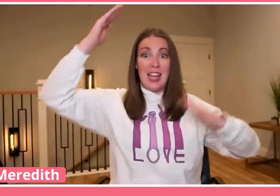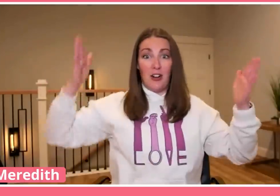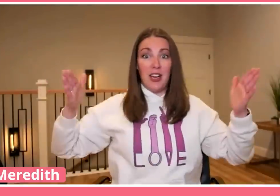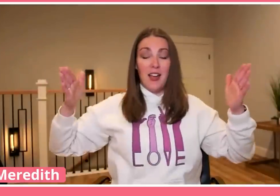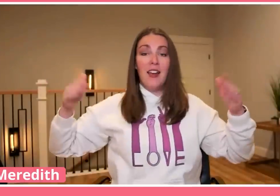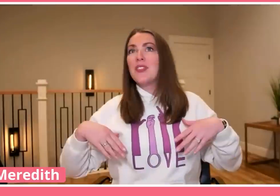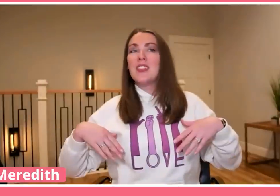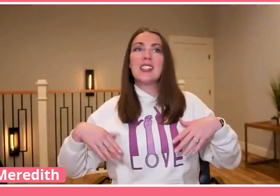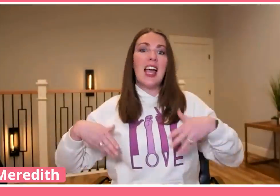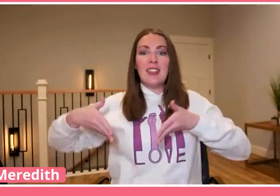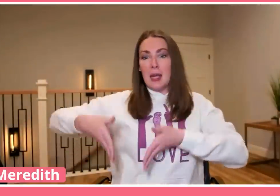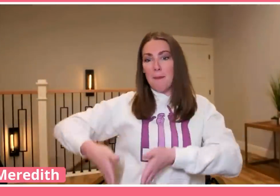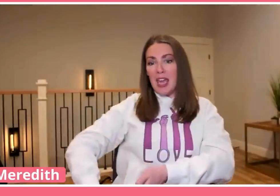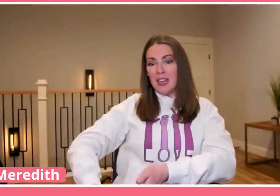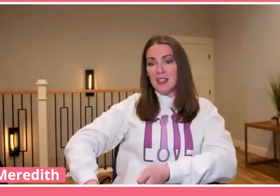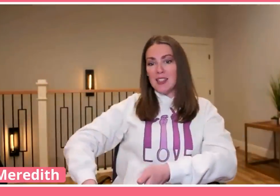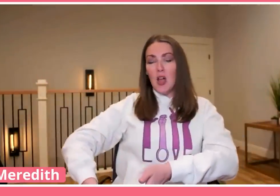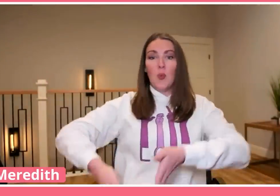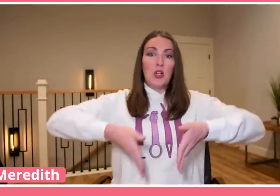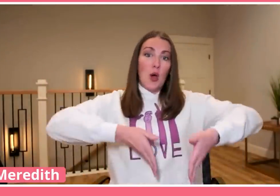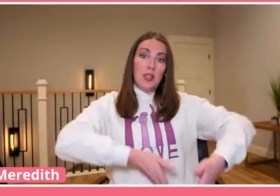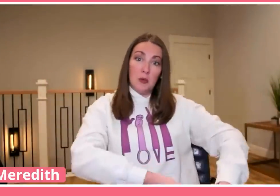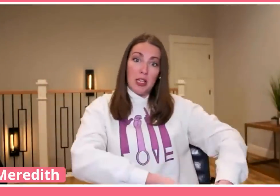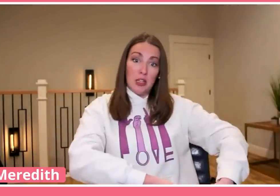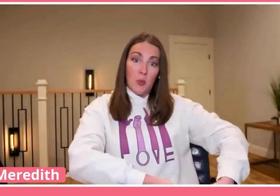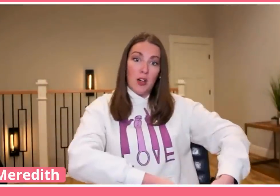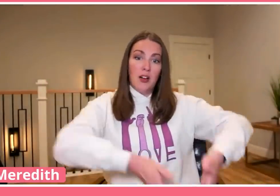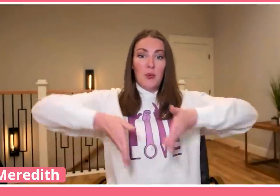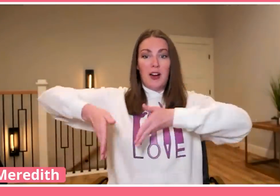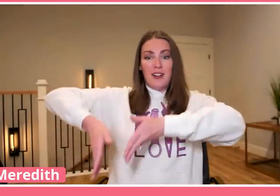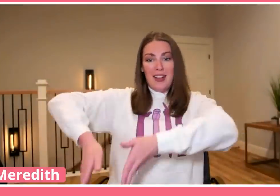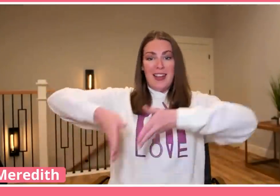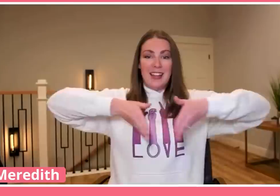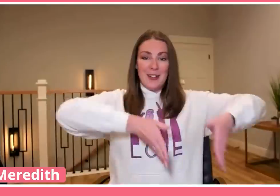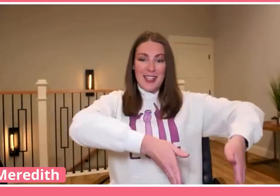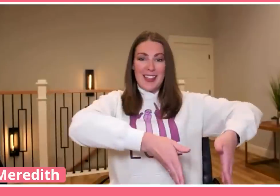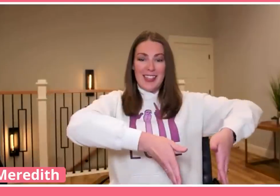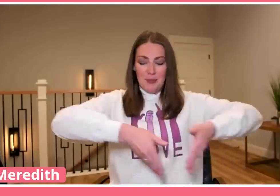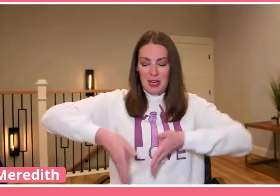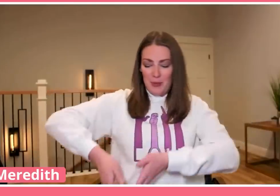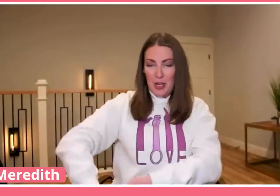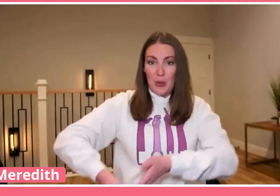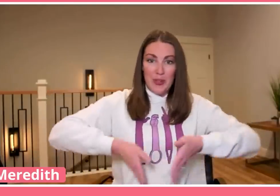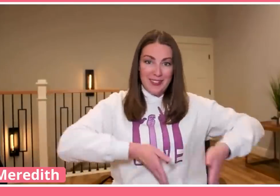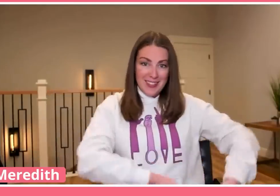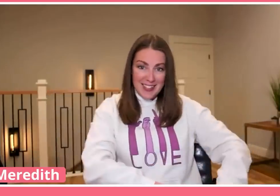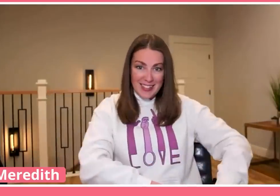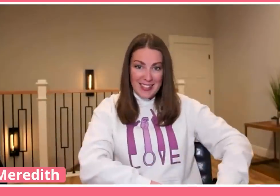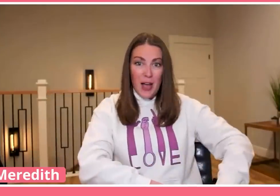area. The sign like pants would go a little bit lower, where it goes like this, but it would go down